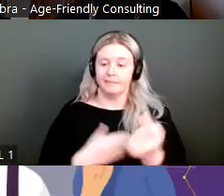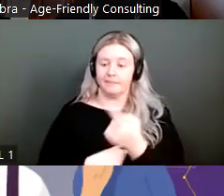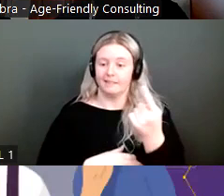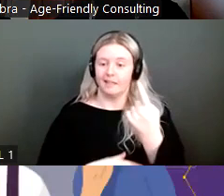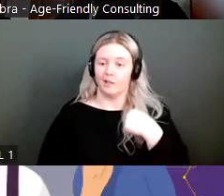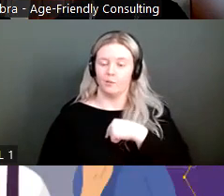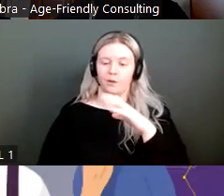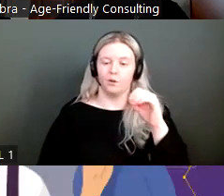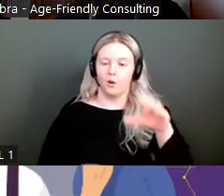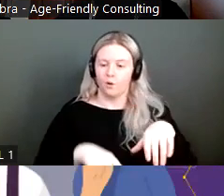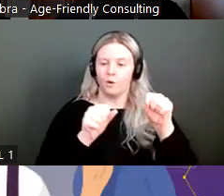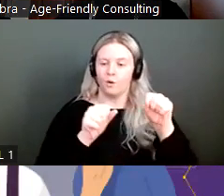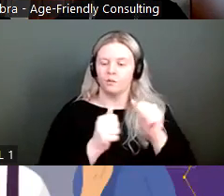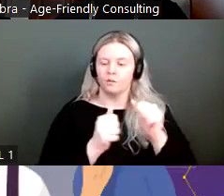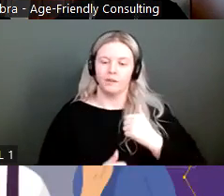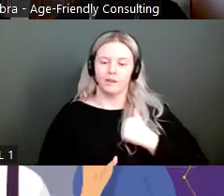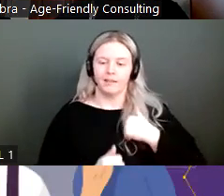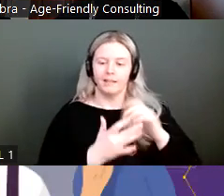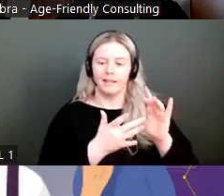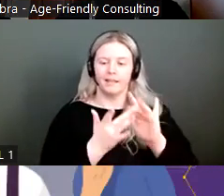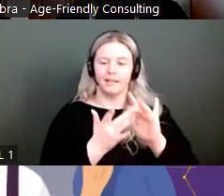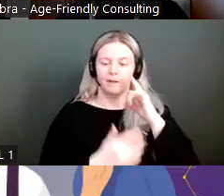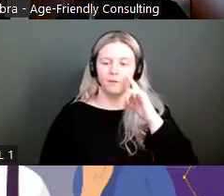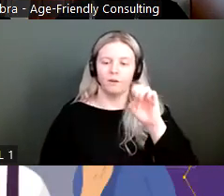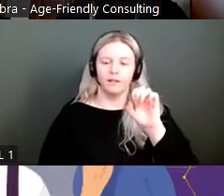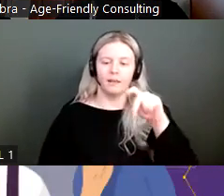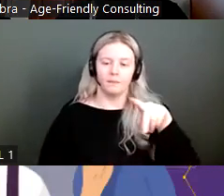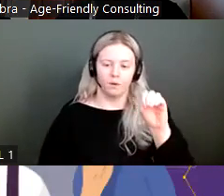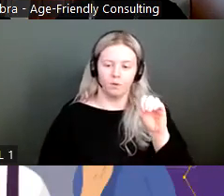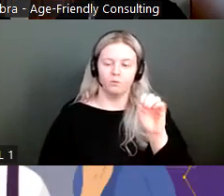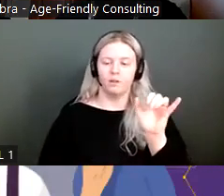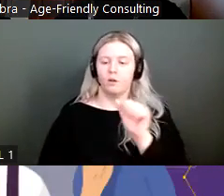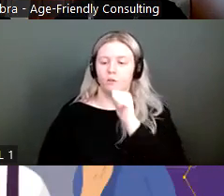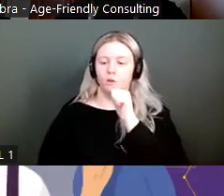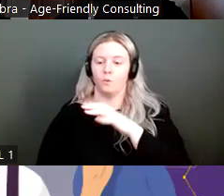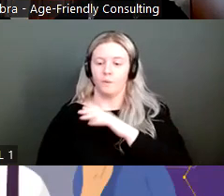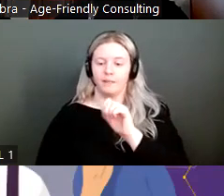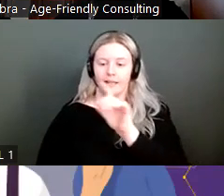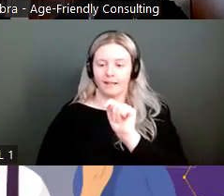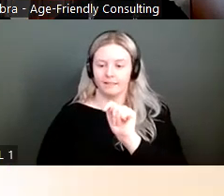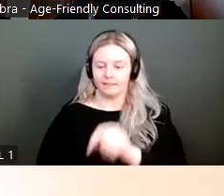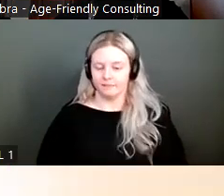the Canadian Network for the Prevention of Elder Abuse, as well as Women Act.